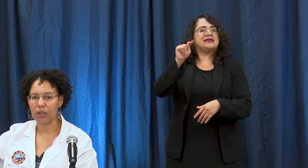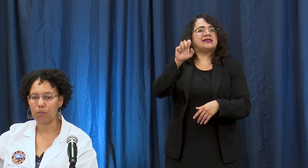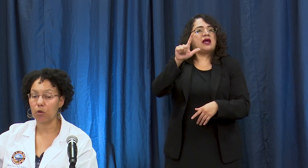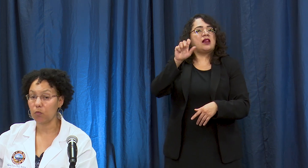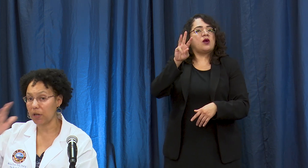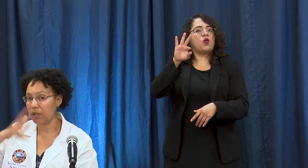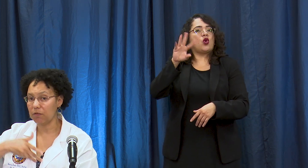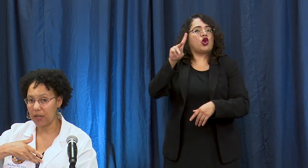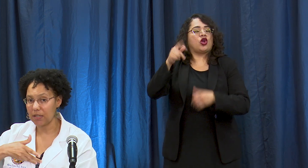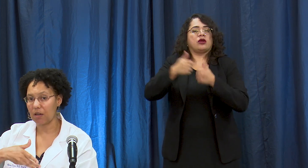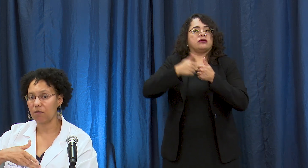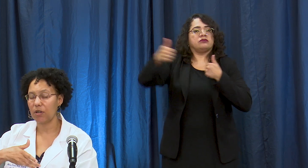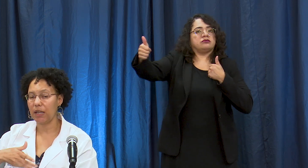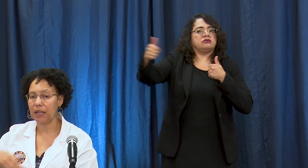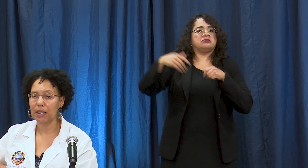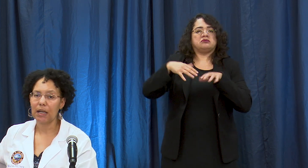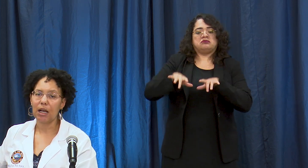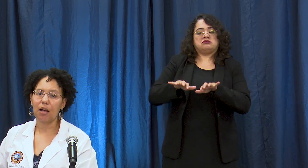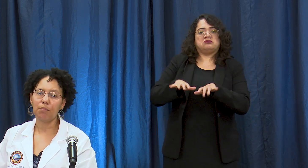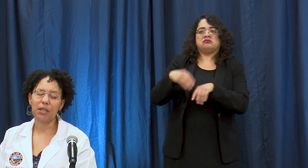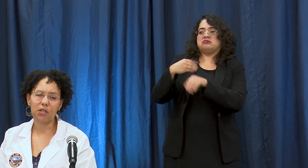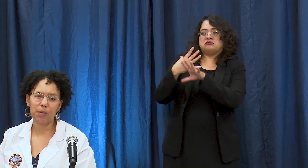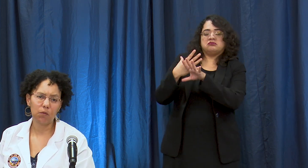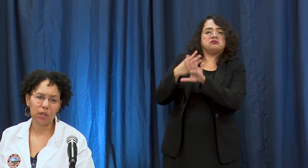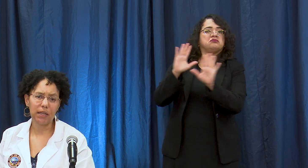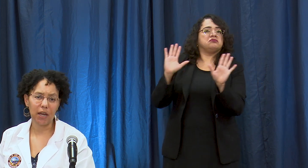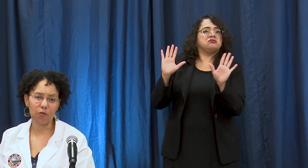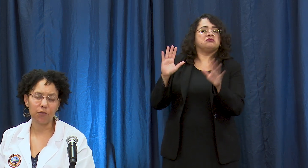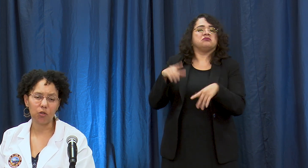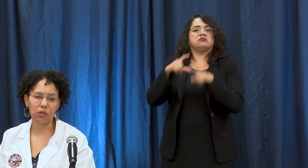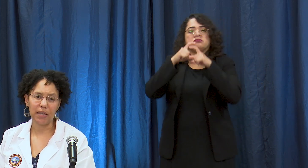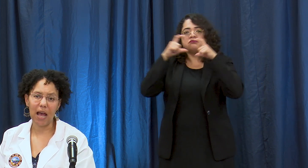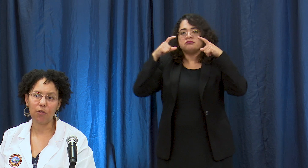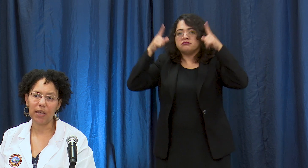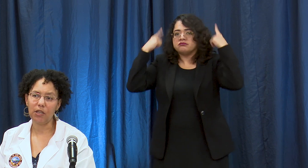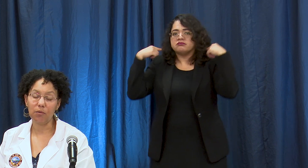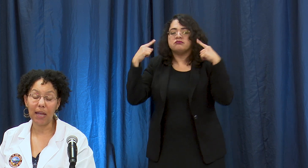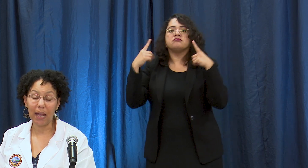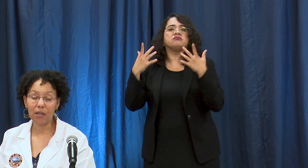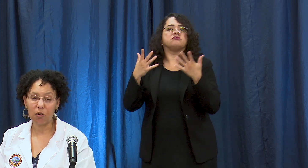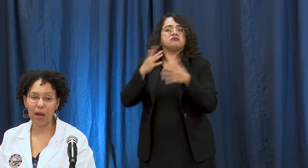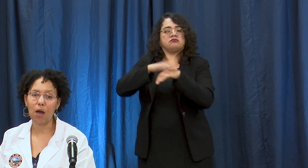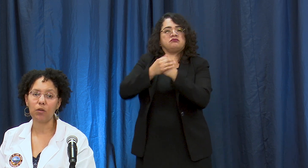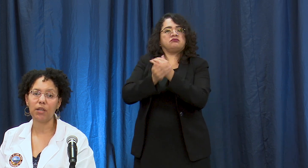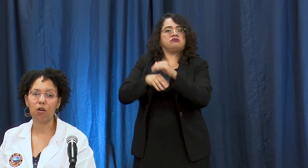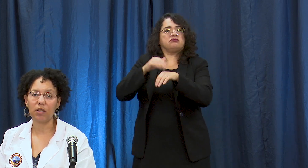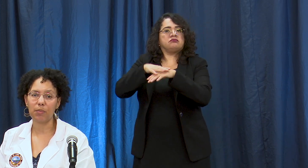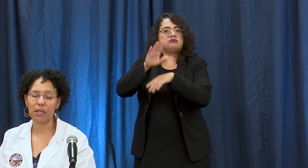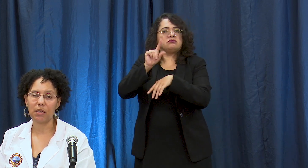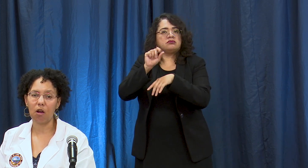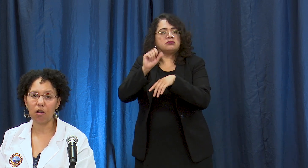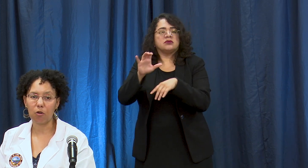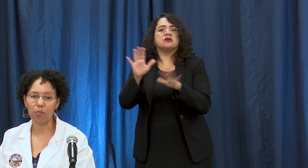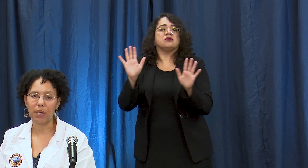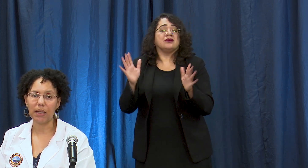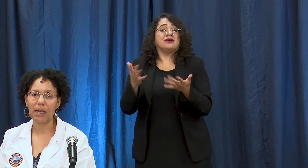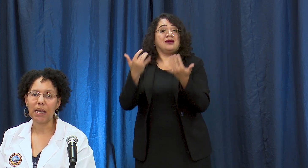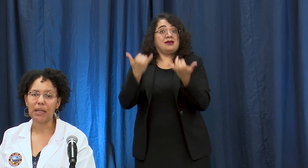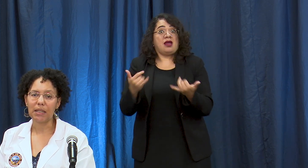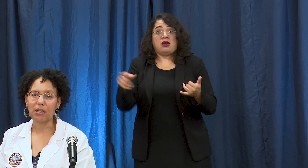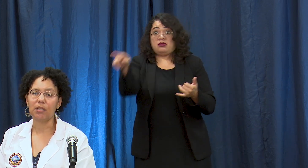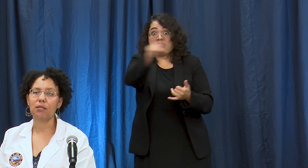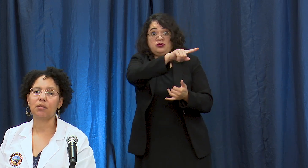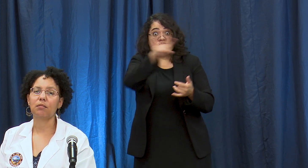are really important. Wearing your face covering and just being really careful now that you can go out and all these places are